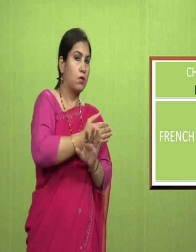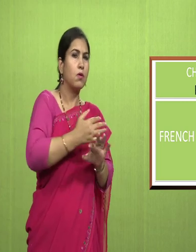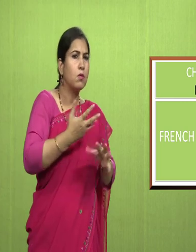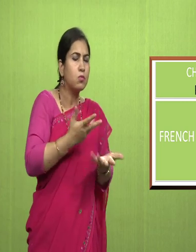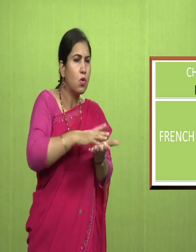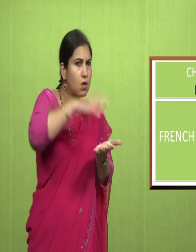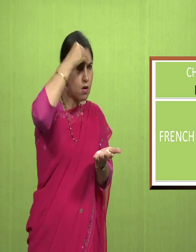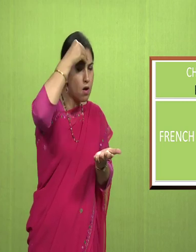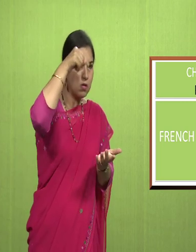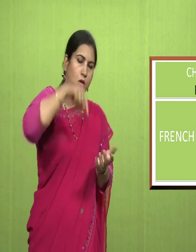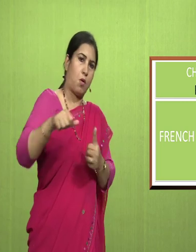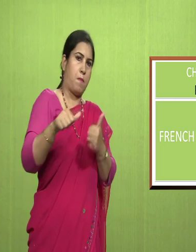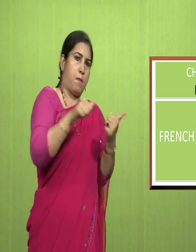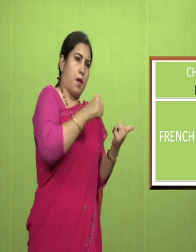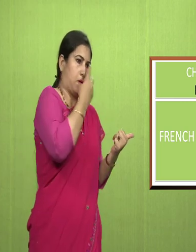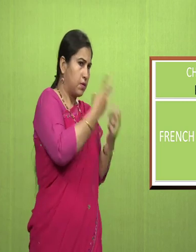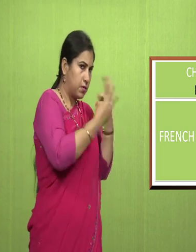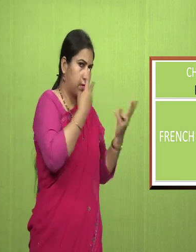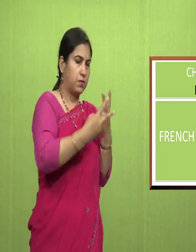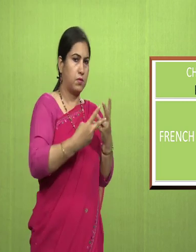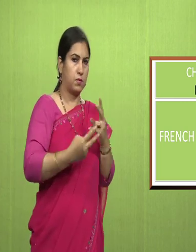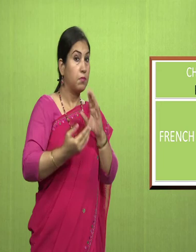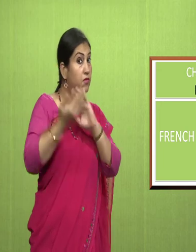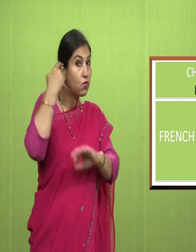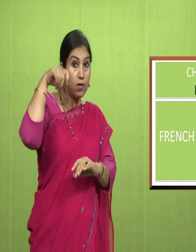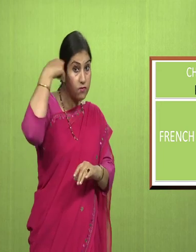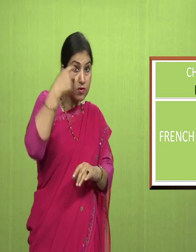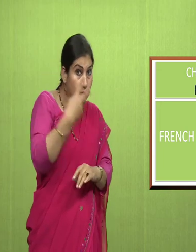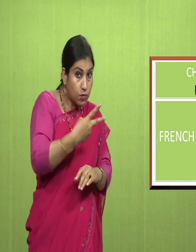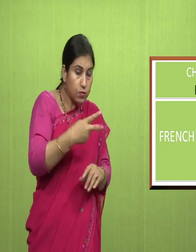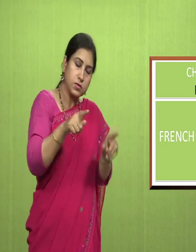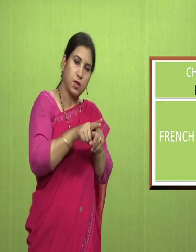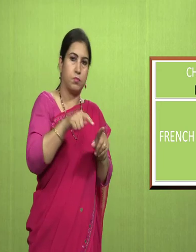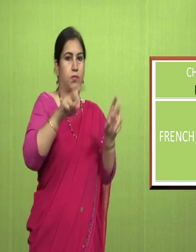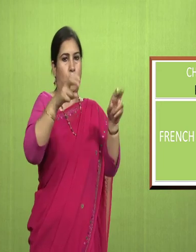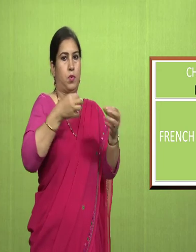revise what we had learnt in our previous videos.